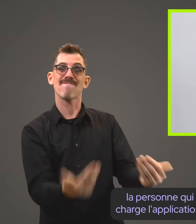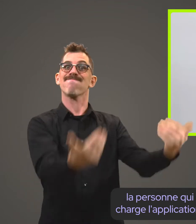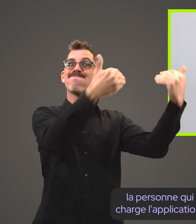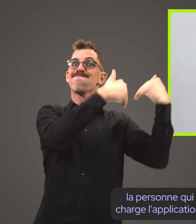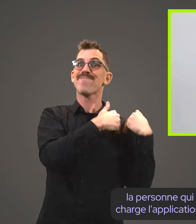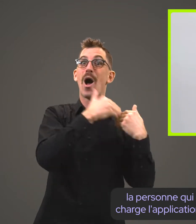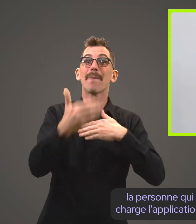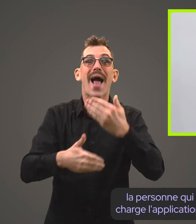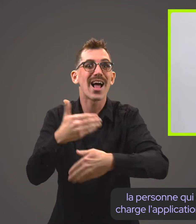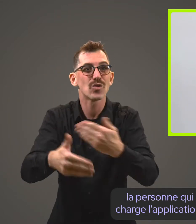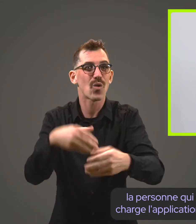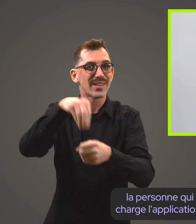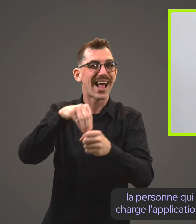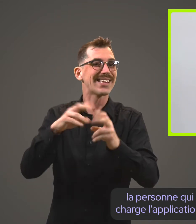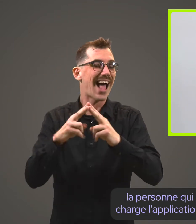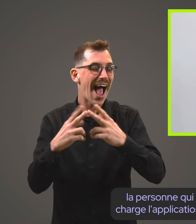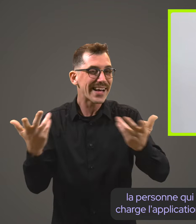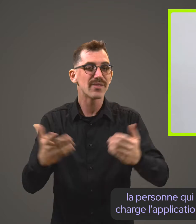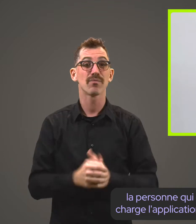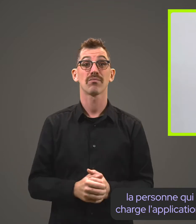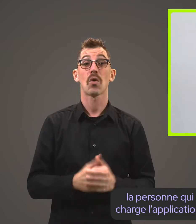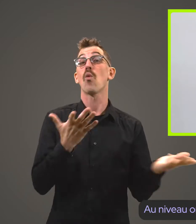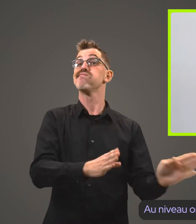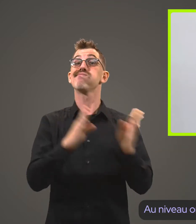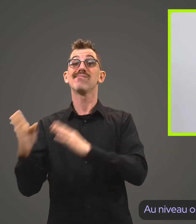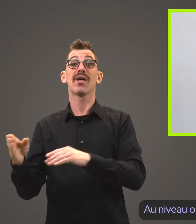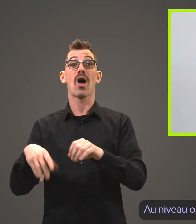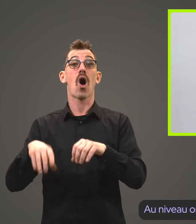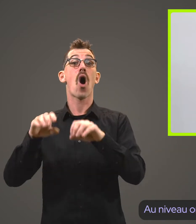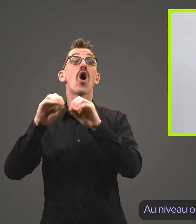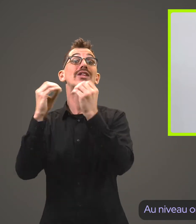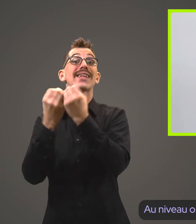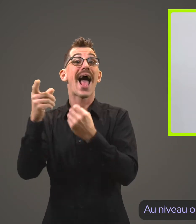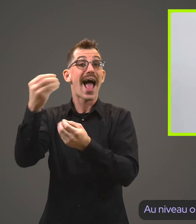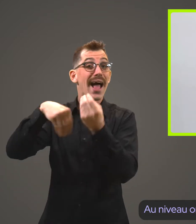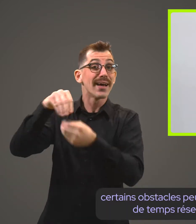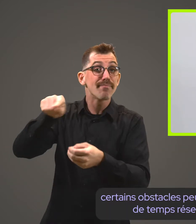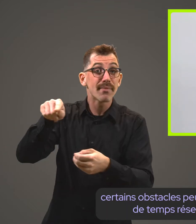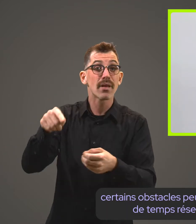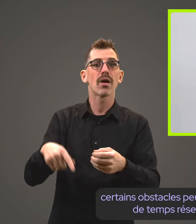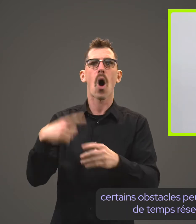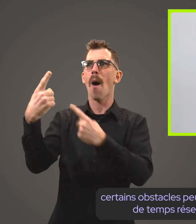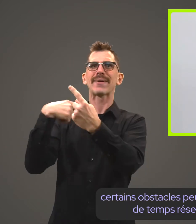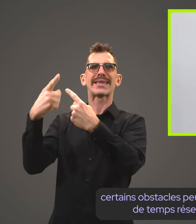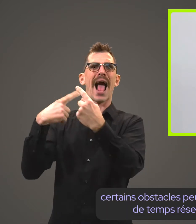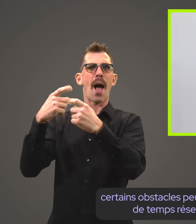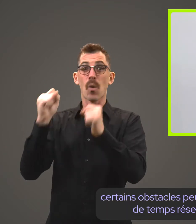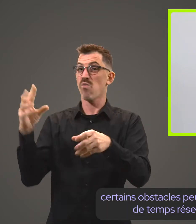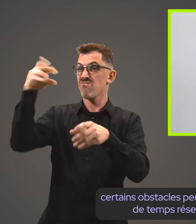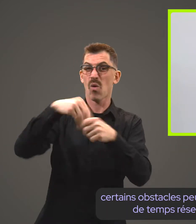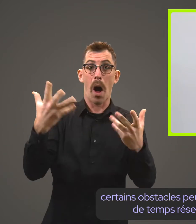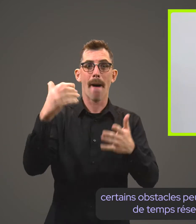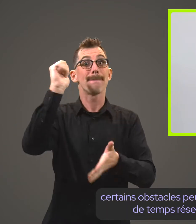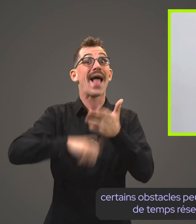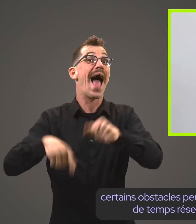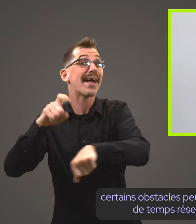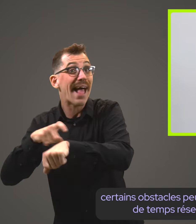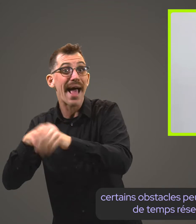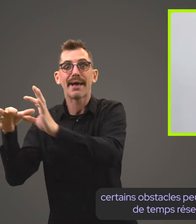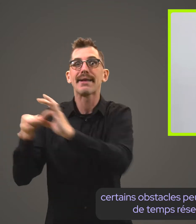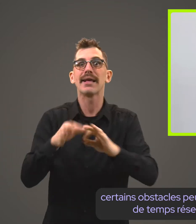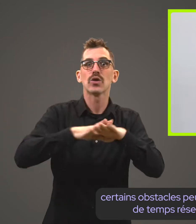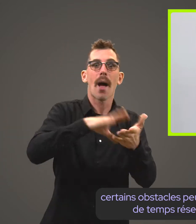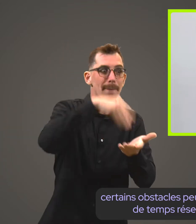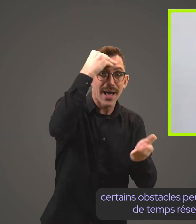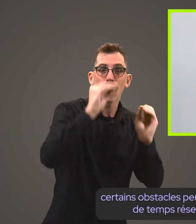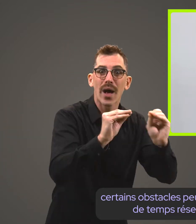should take charge of applying the knowledge. At the organizational level, some barriers may include a lack of protected time